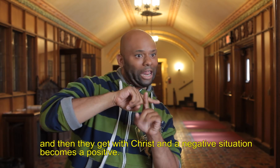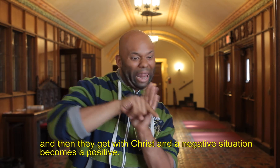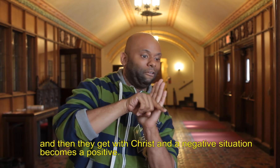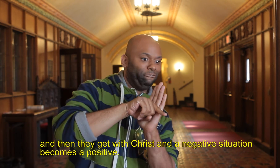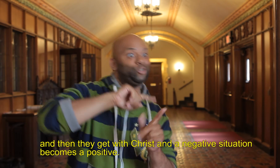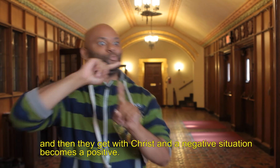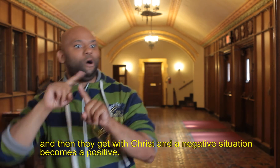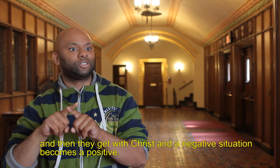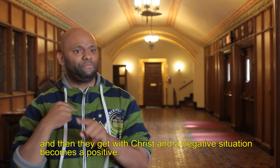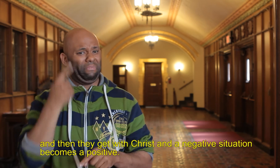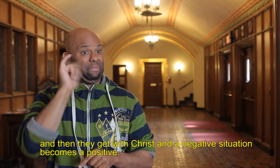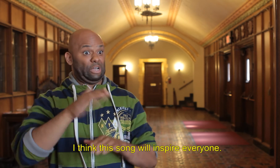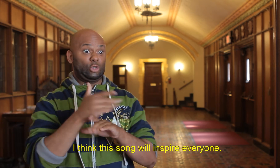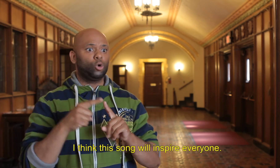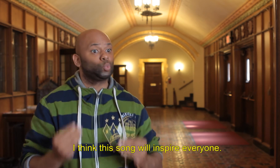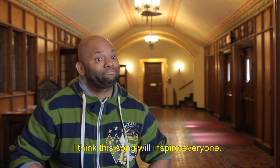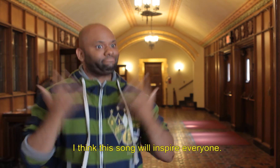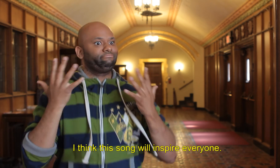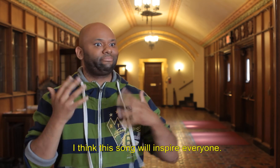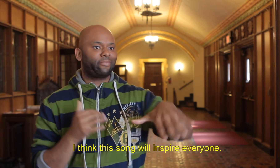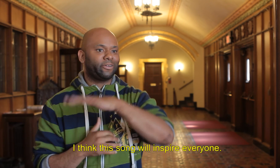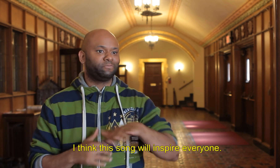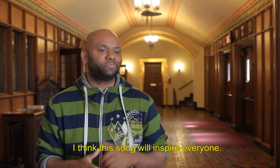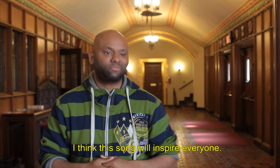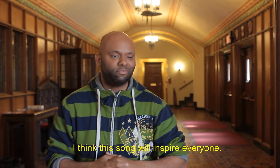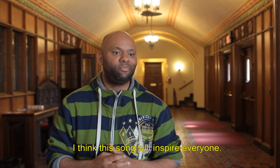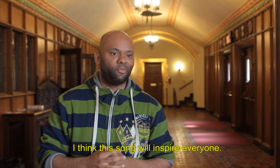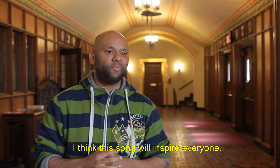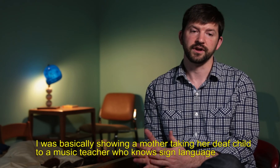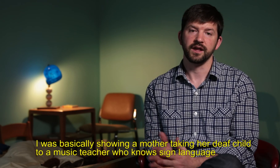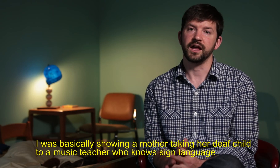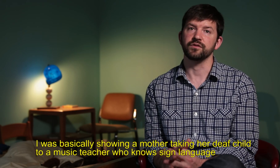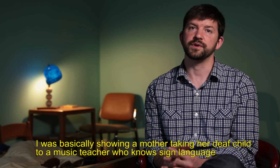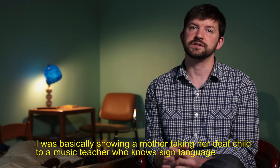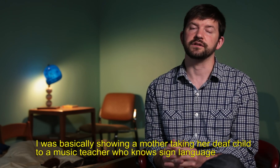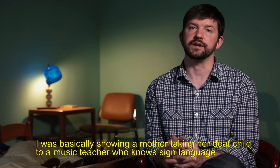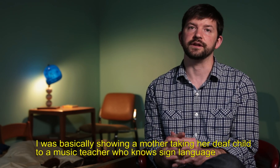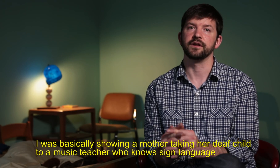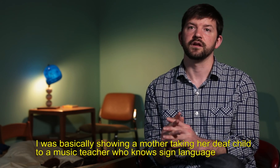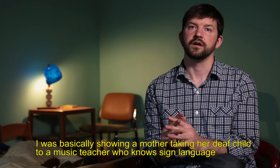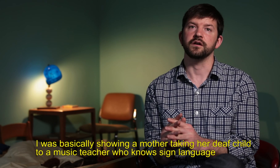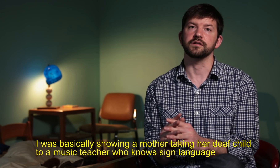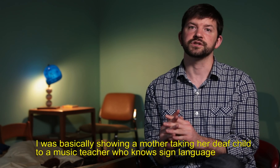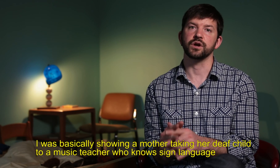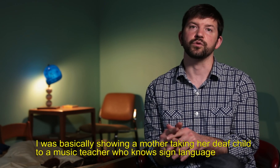situation becomes a positive. And I think this song will inspire everyone. I was basically